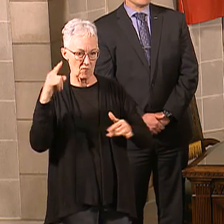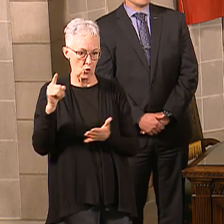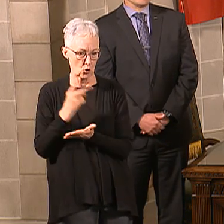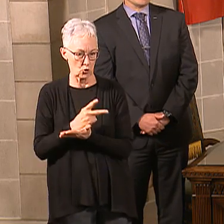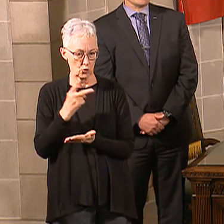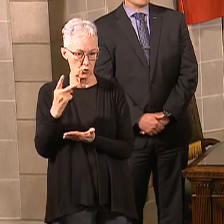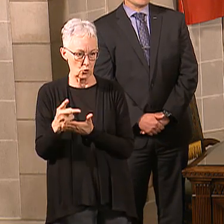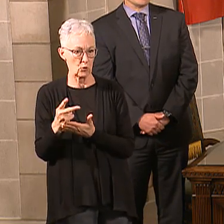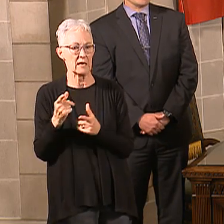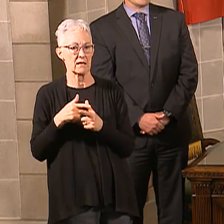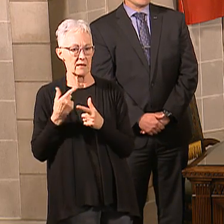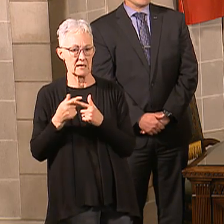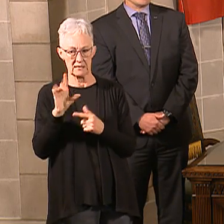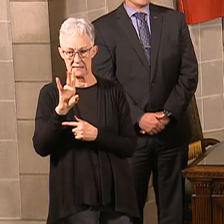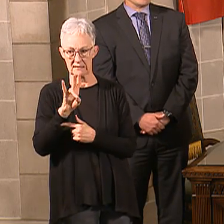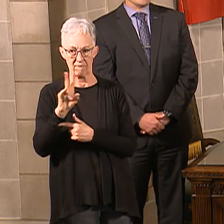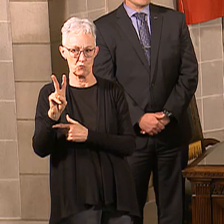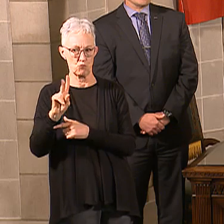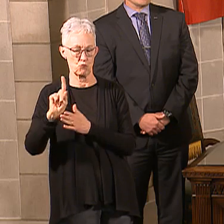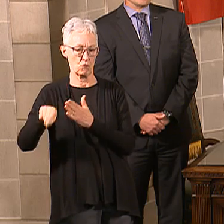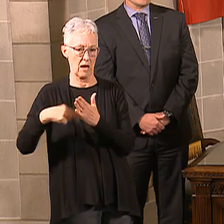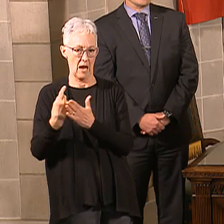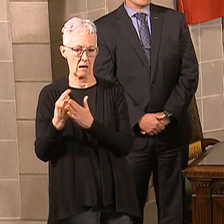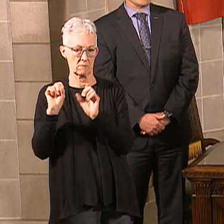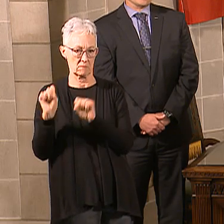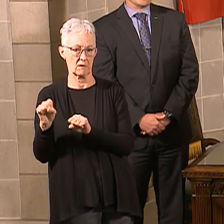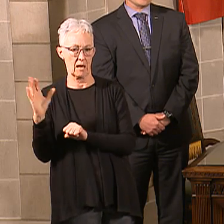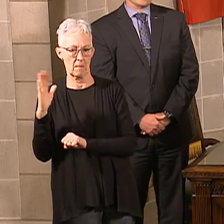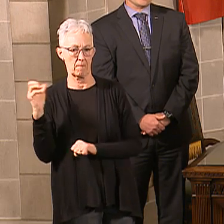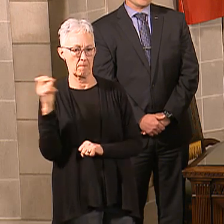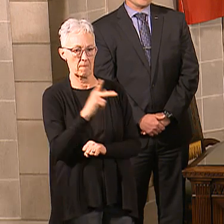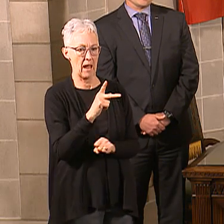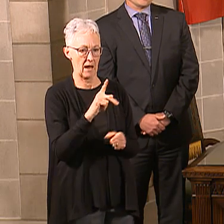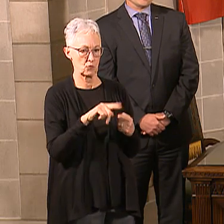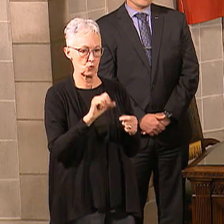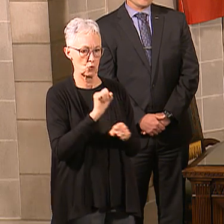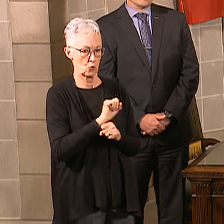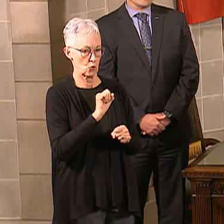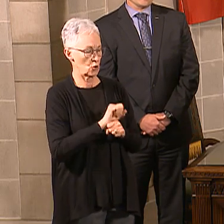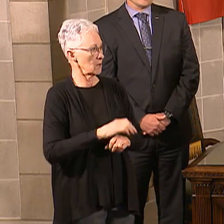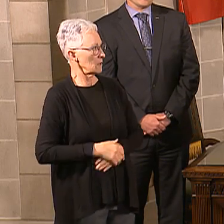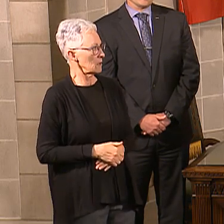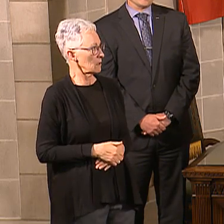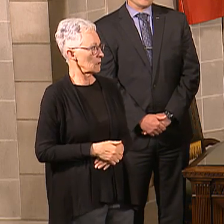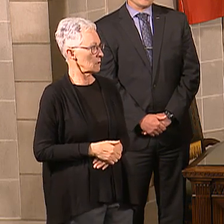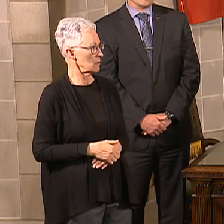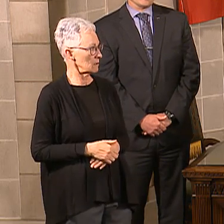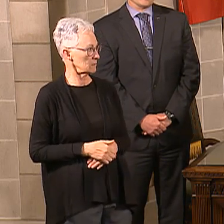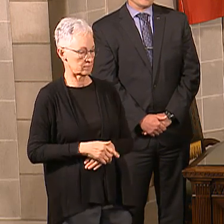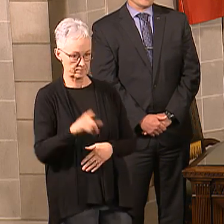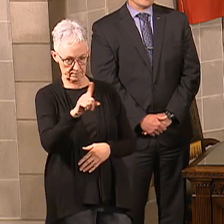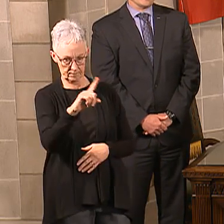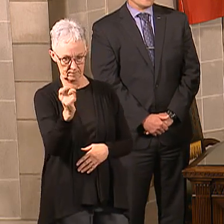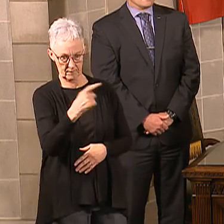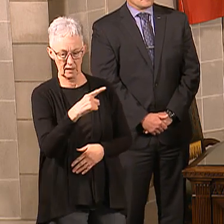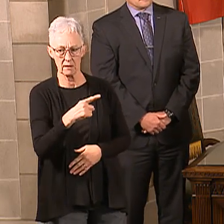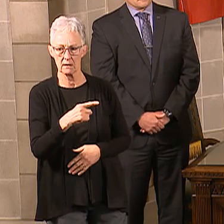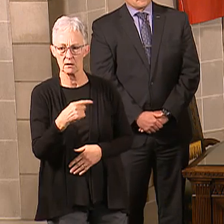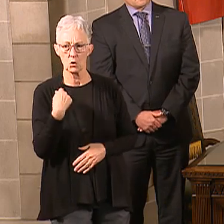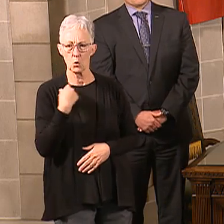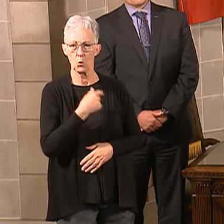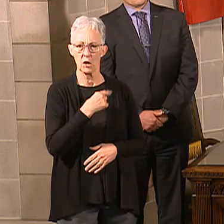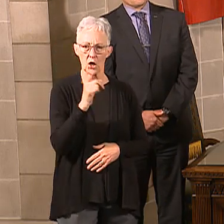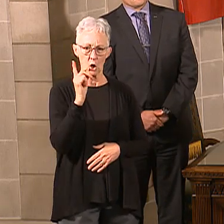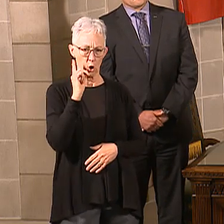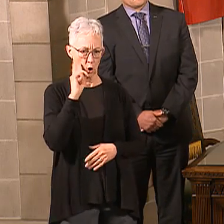heard of any estimates of when, in Nebraska specifically, the curve might actually start to flatten? So the question was, have we heard of any estimates